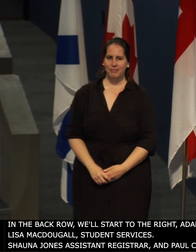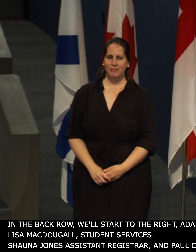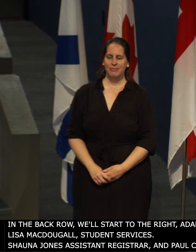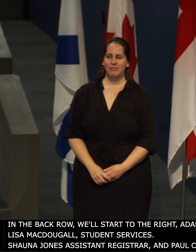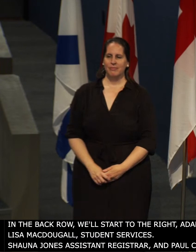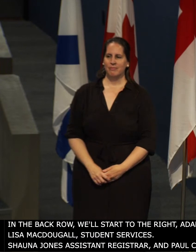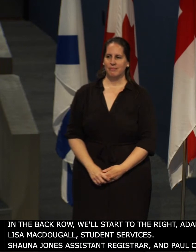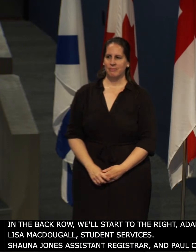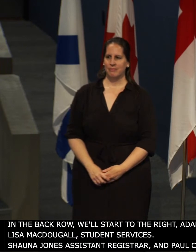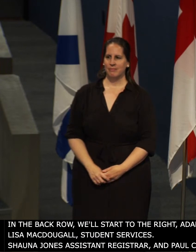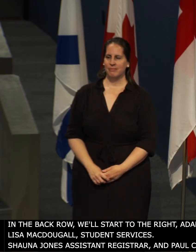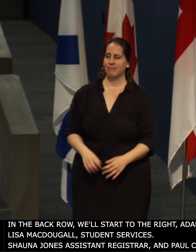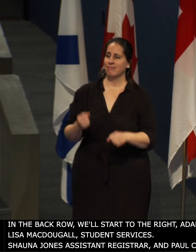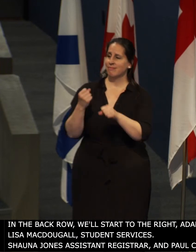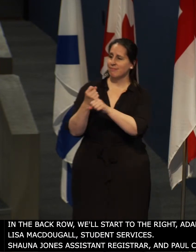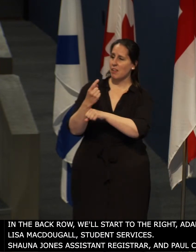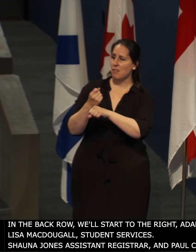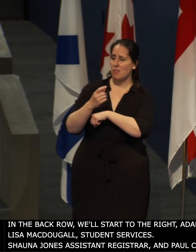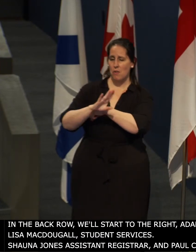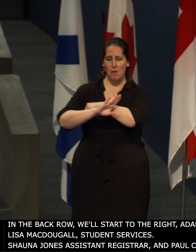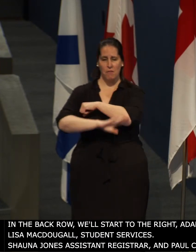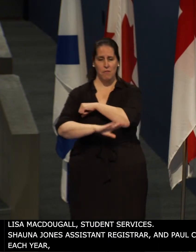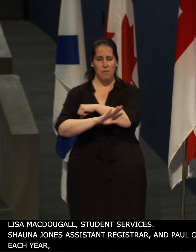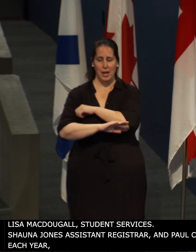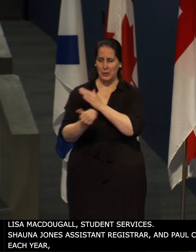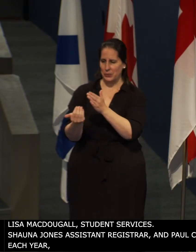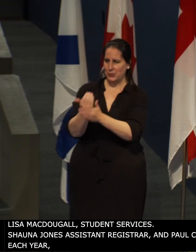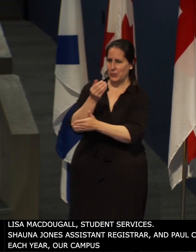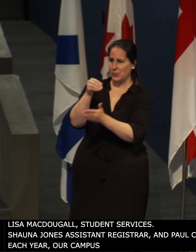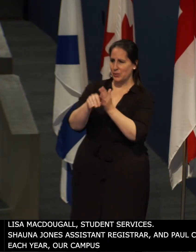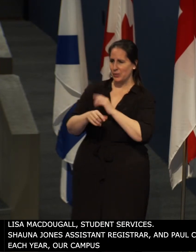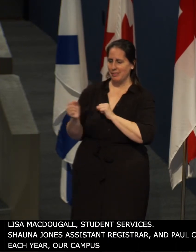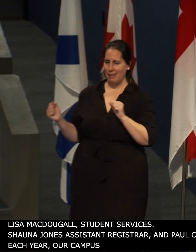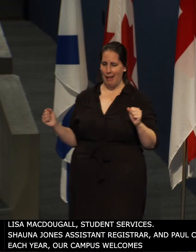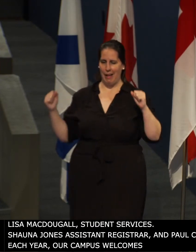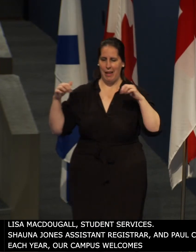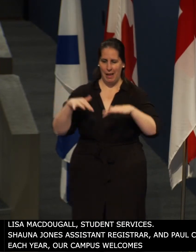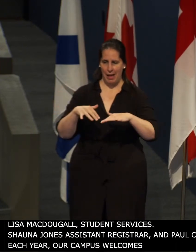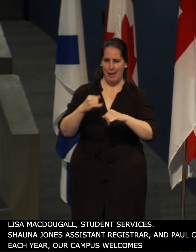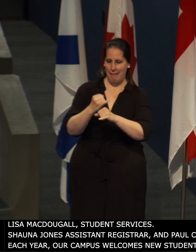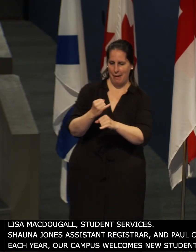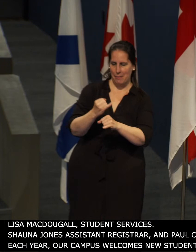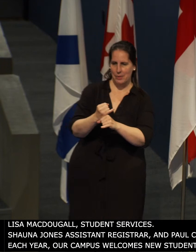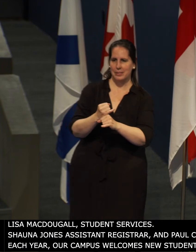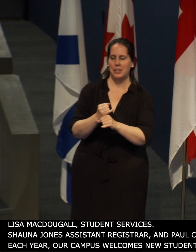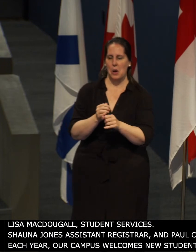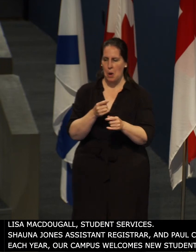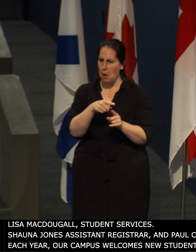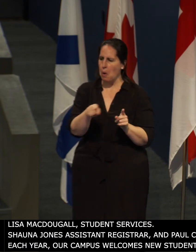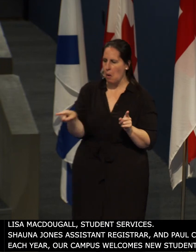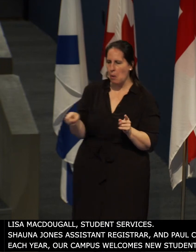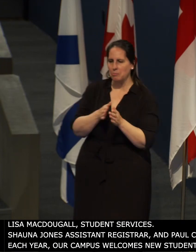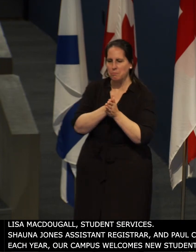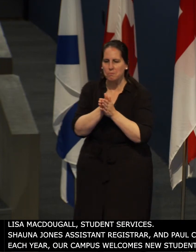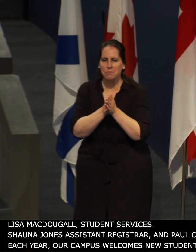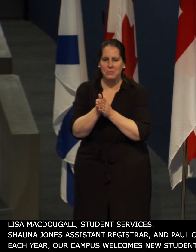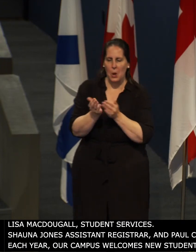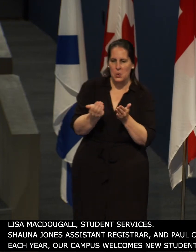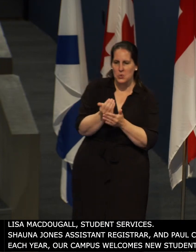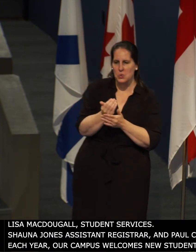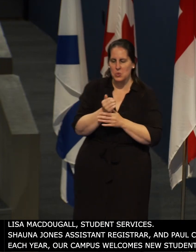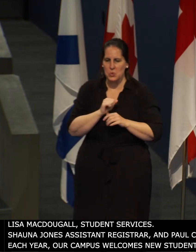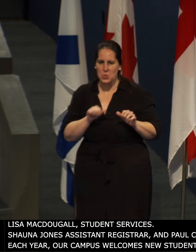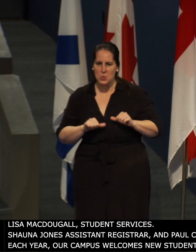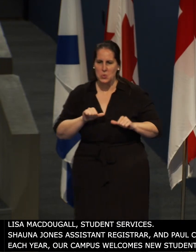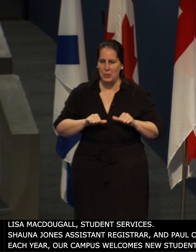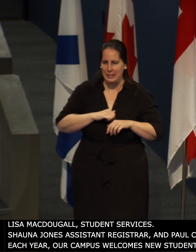Each year, our campus welcomes new students to our campus community. Many eager to begin a new chapter, many anxious about